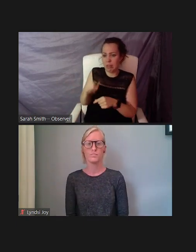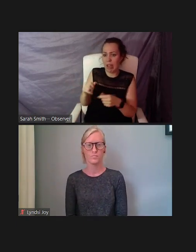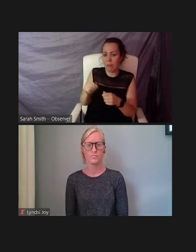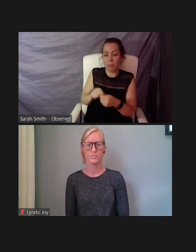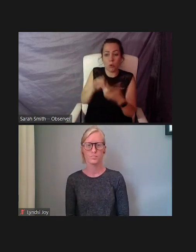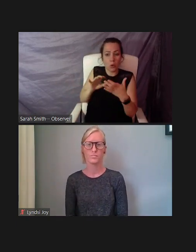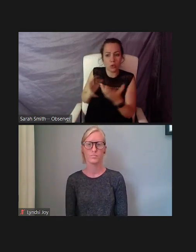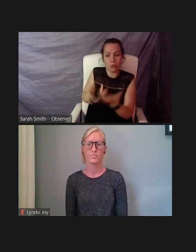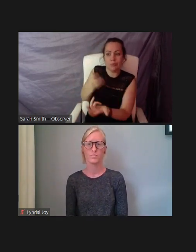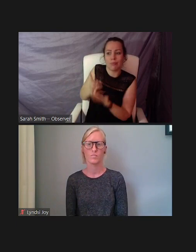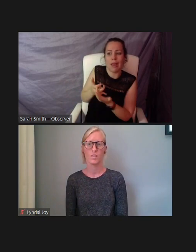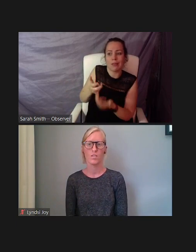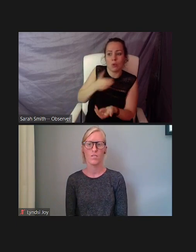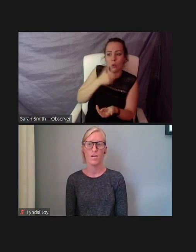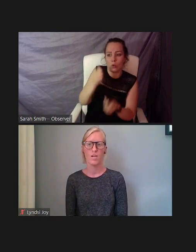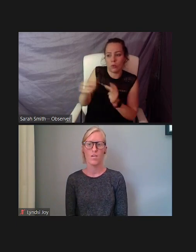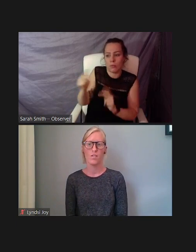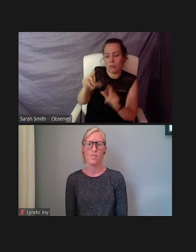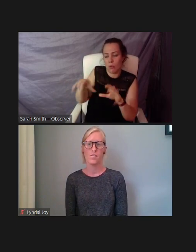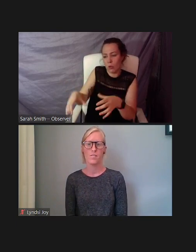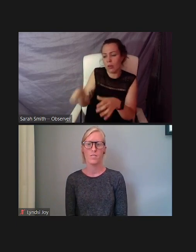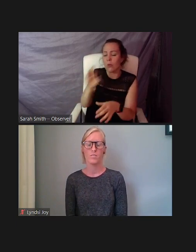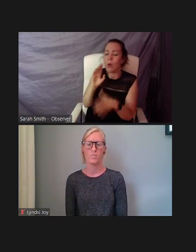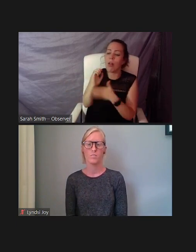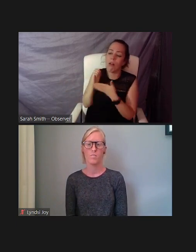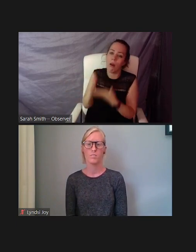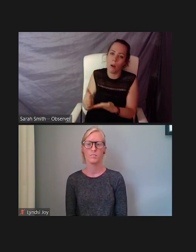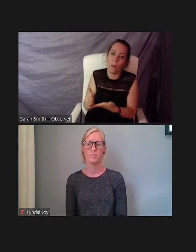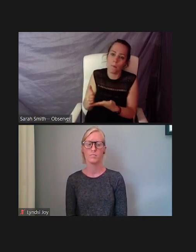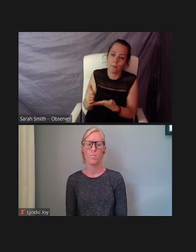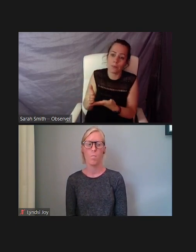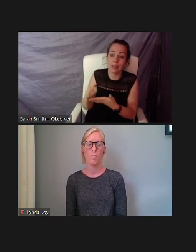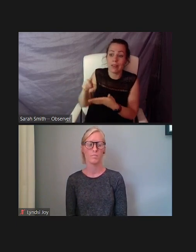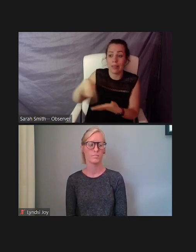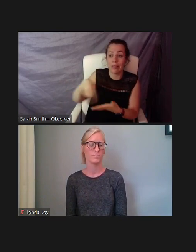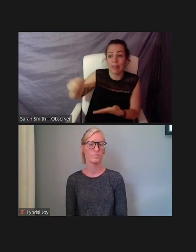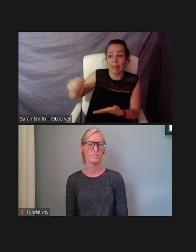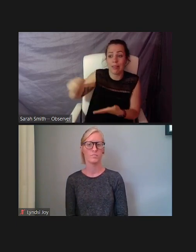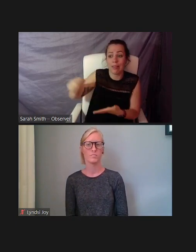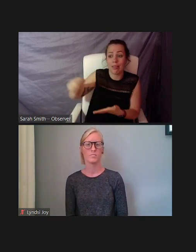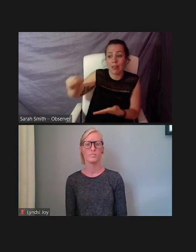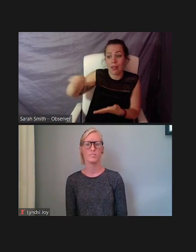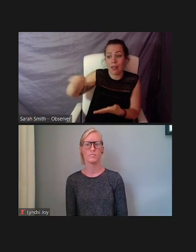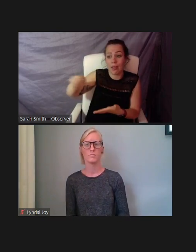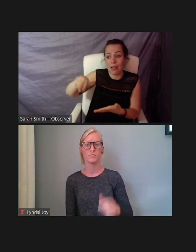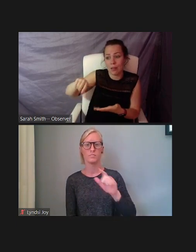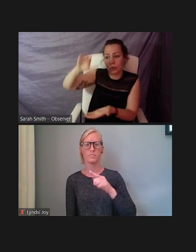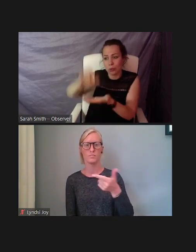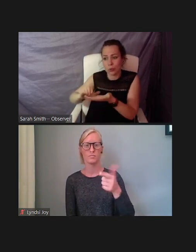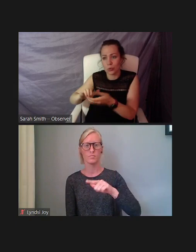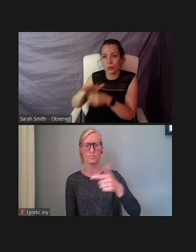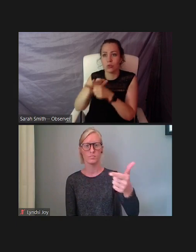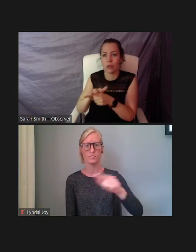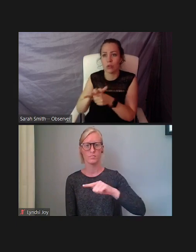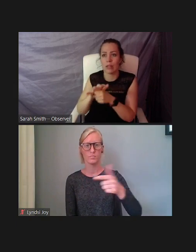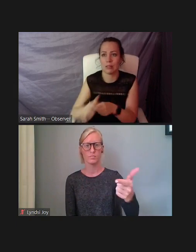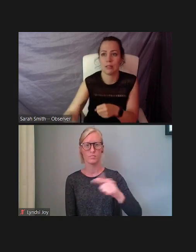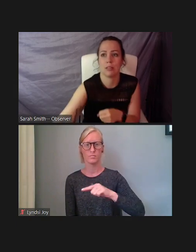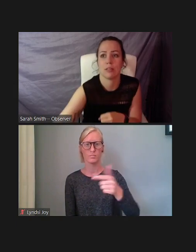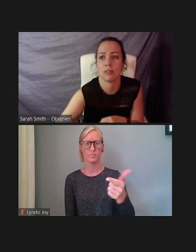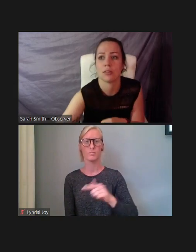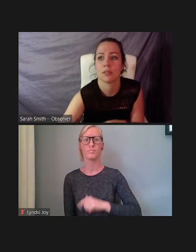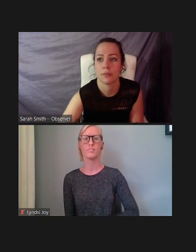And this is something that can be helpful to minimize the stress of older adults at that time.